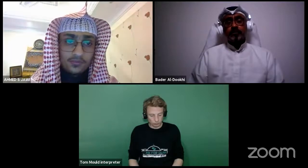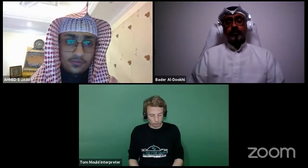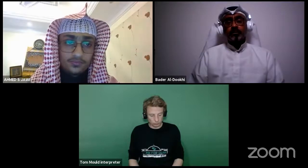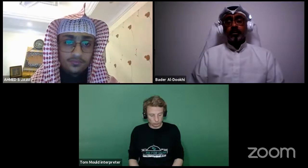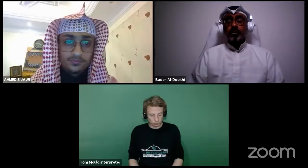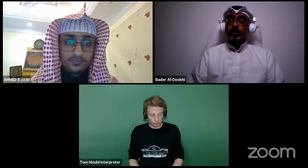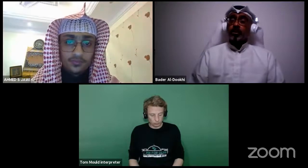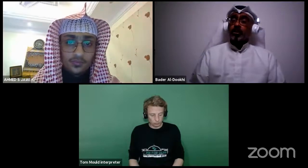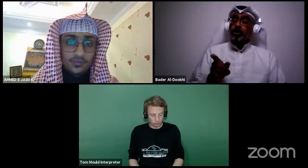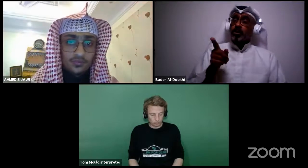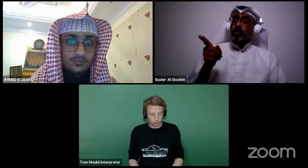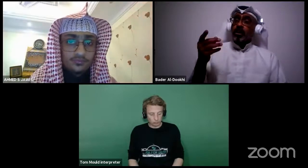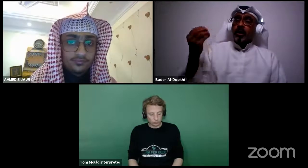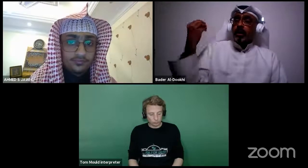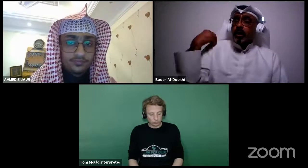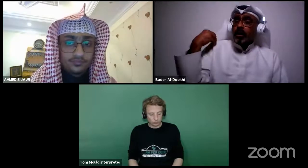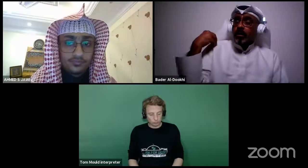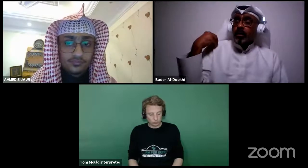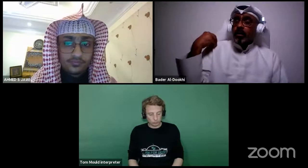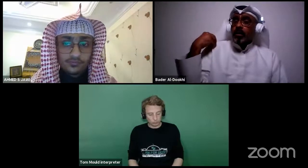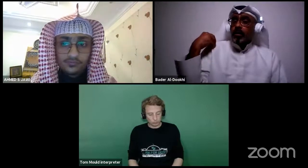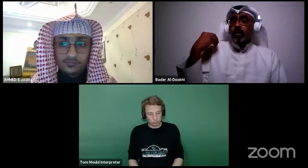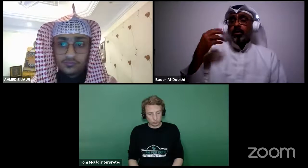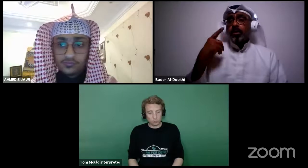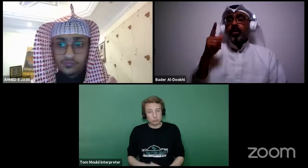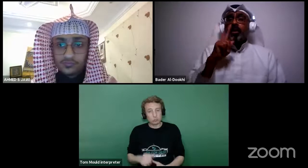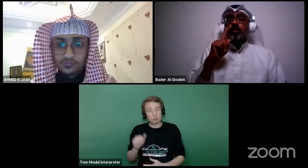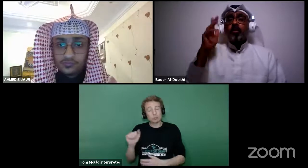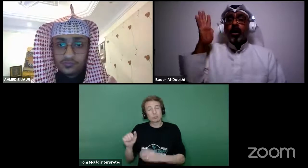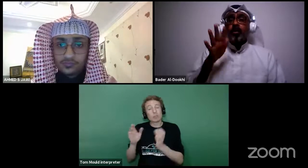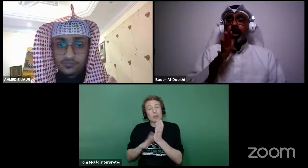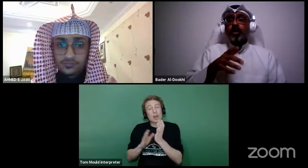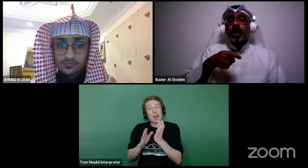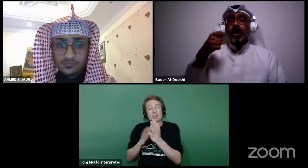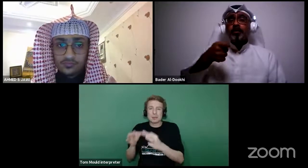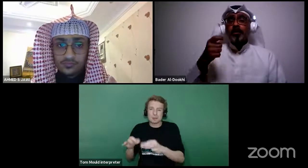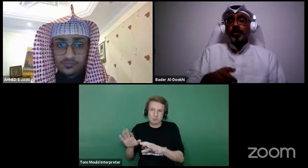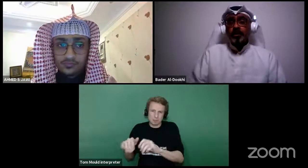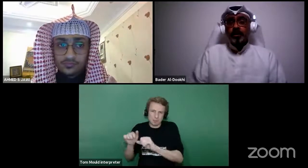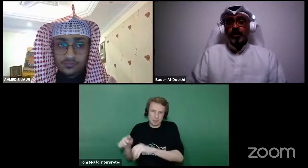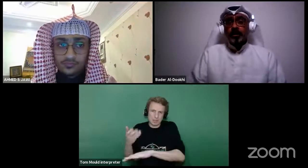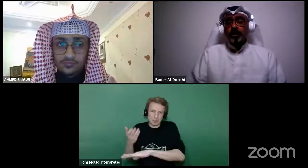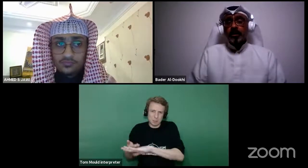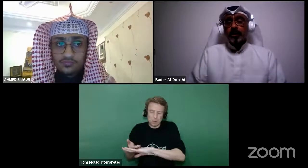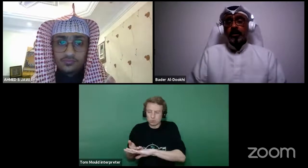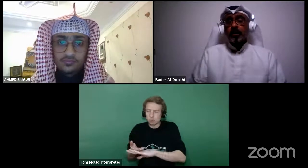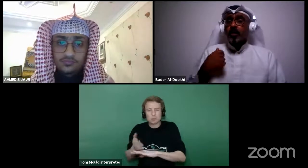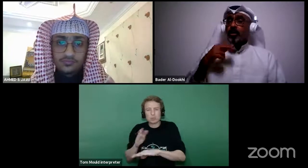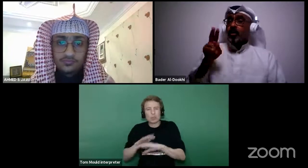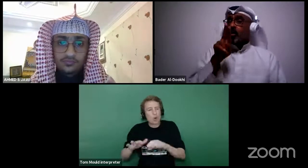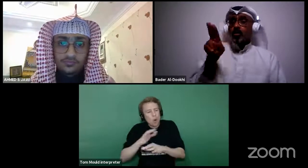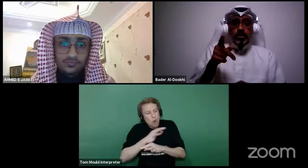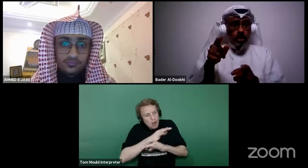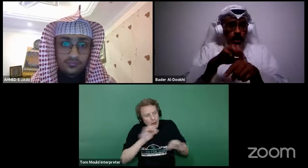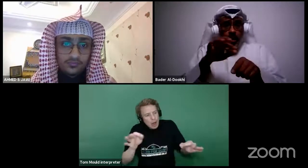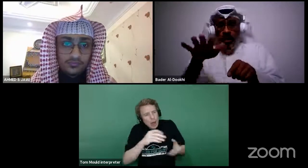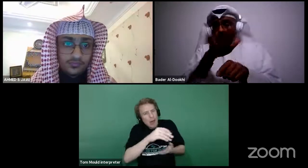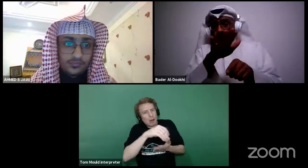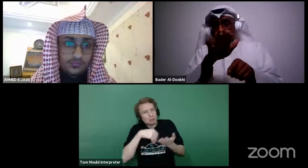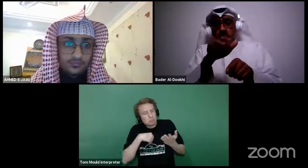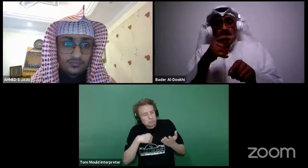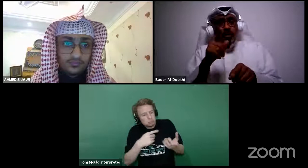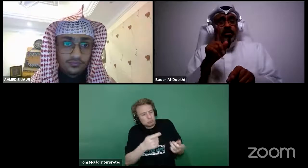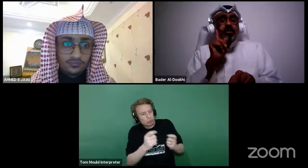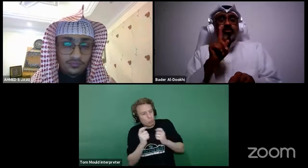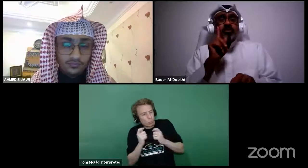And no reward you, Muhammad, peace and blessings be upon him. Ask of them, those who deny your prophethood,